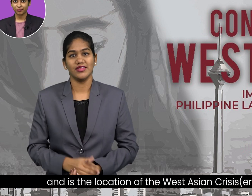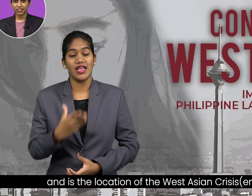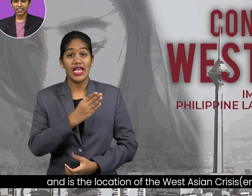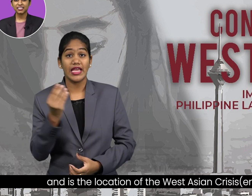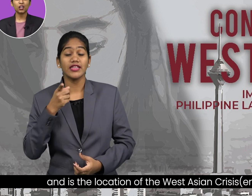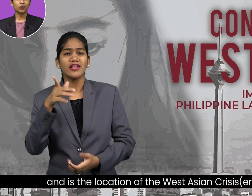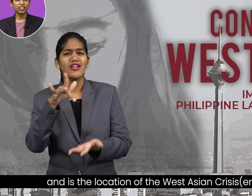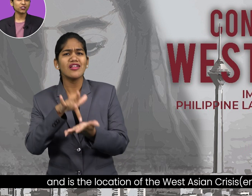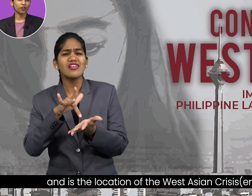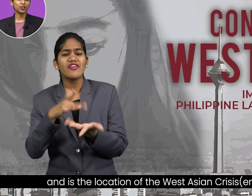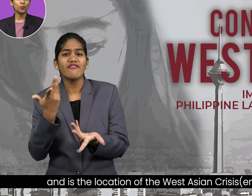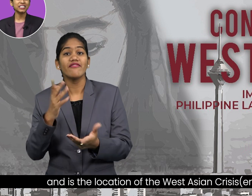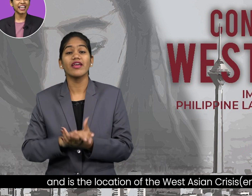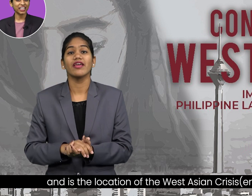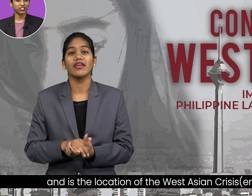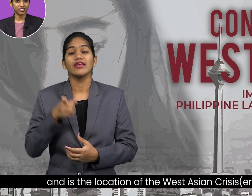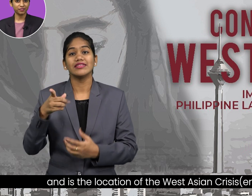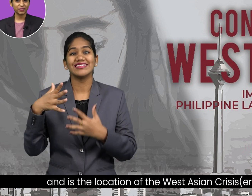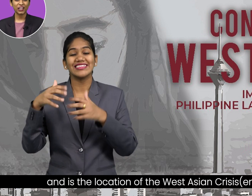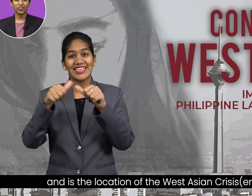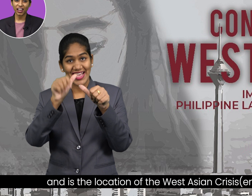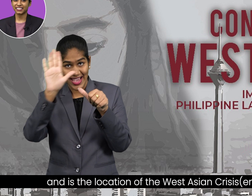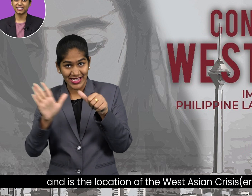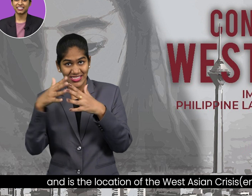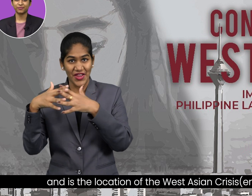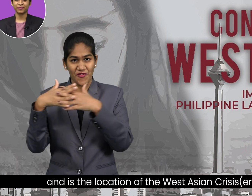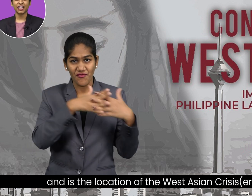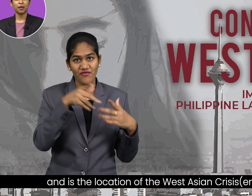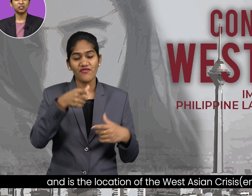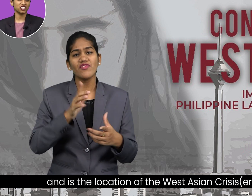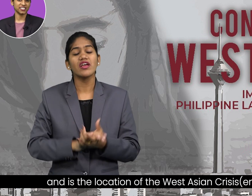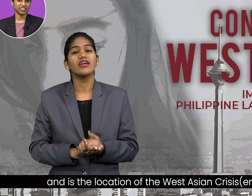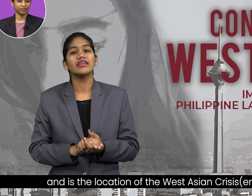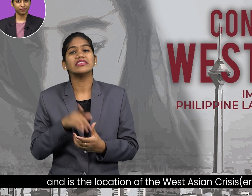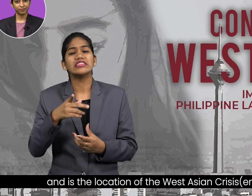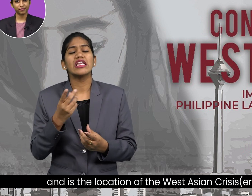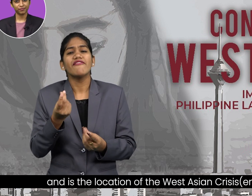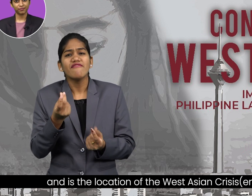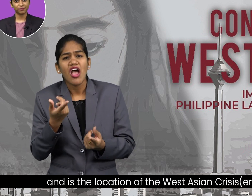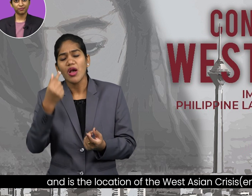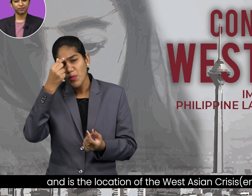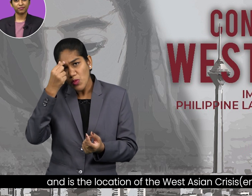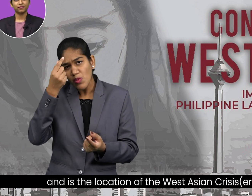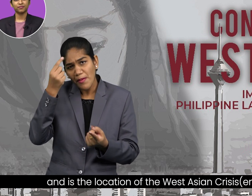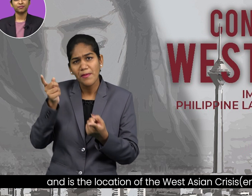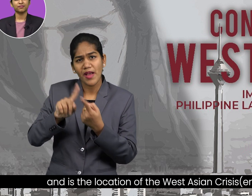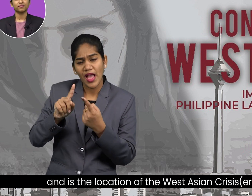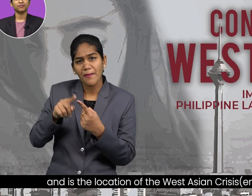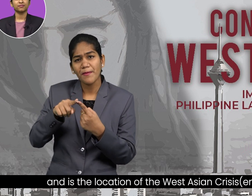and is a location of the West Asian crisis emergency.